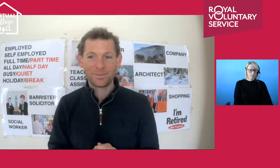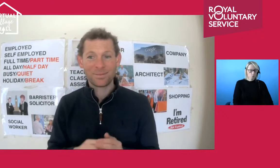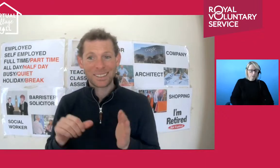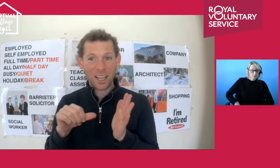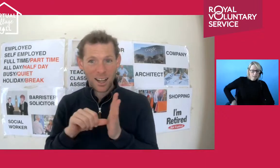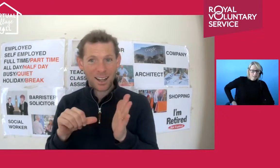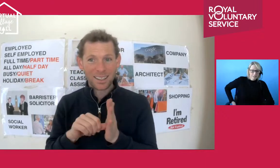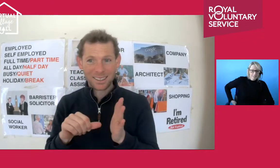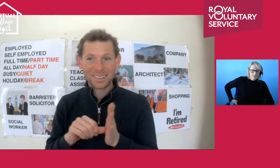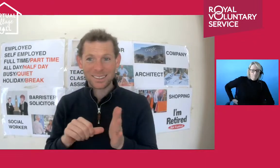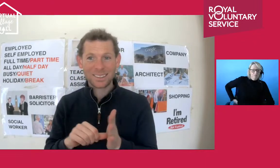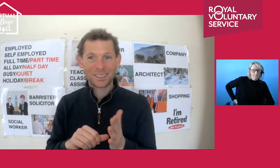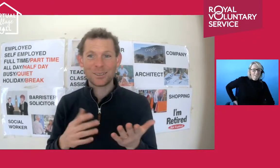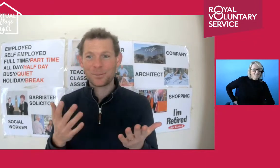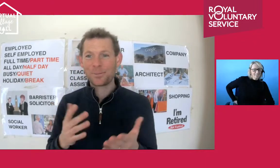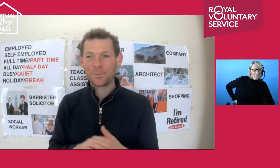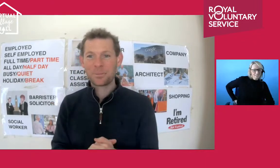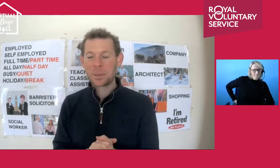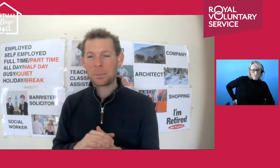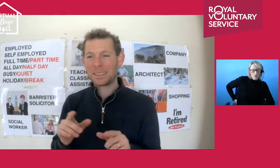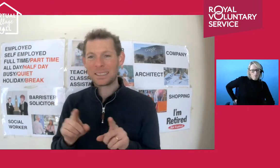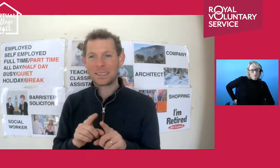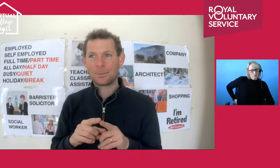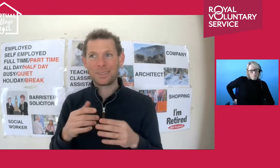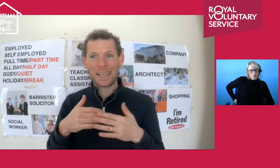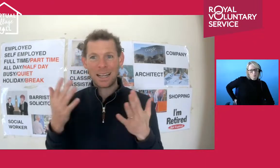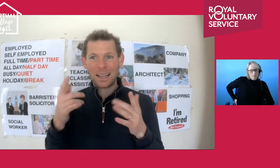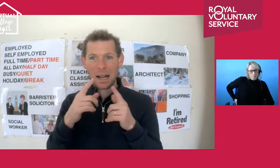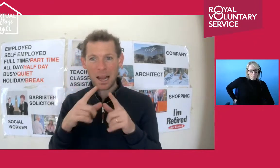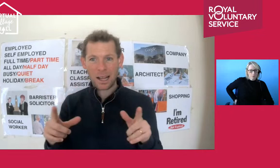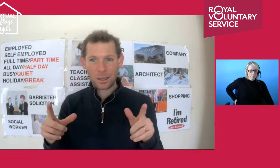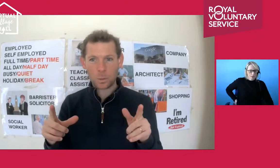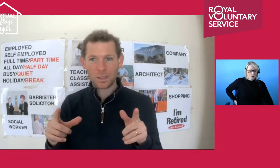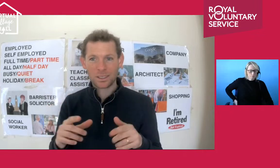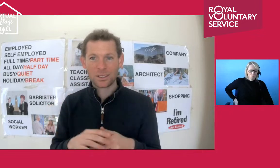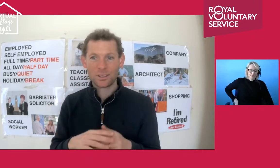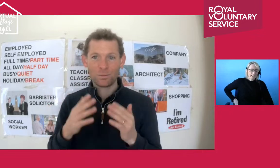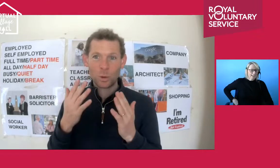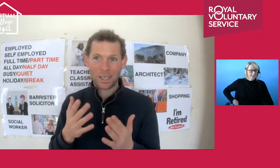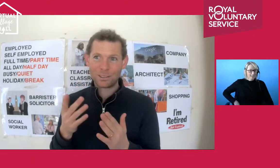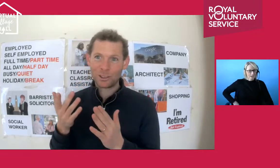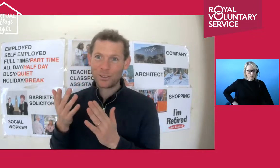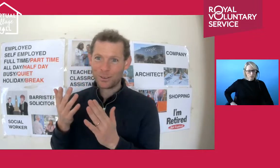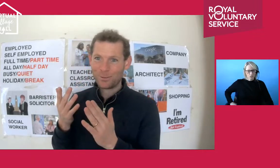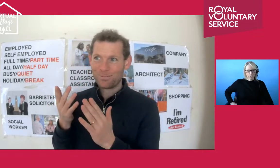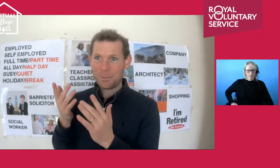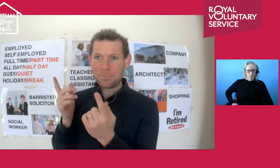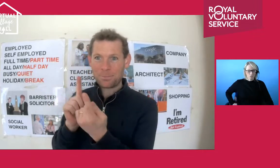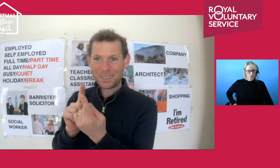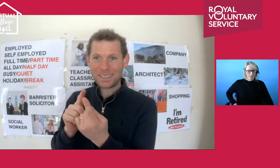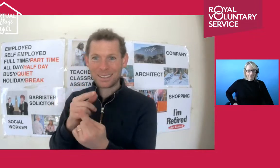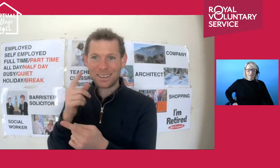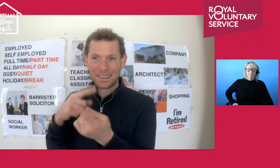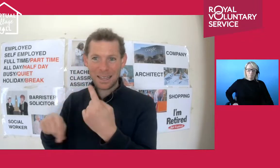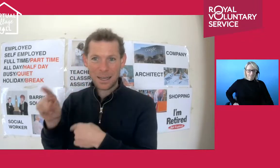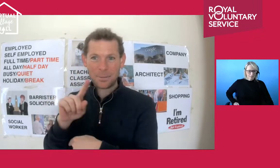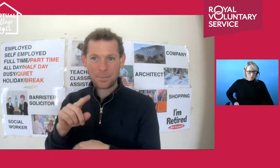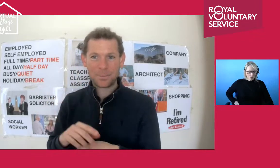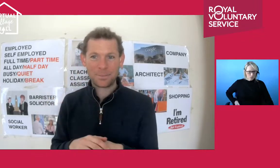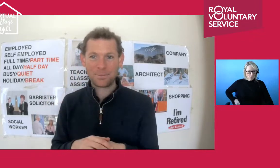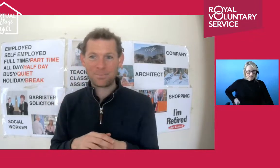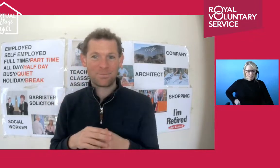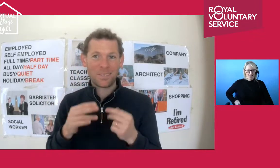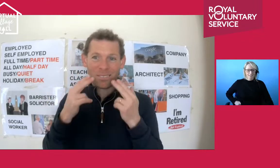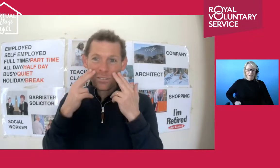or any sporting events. Yeah, it is hard, but the more you meet people, the better. It's like any language. You have to meet